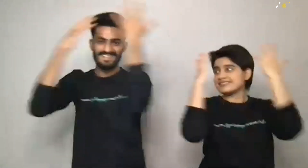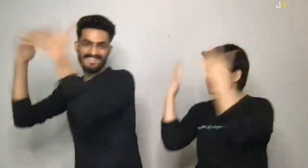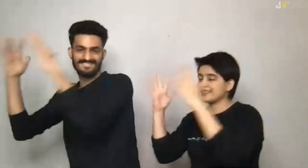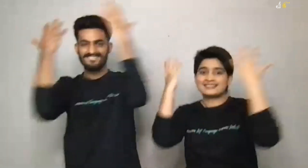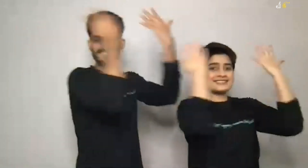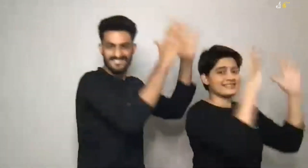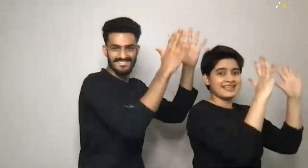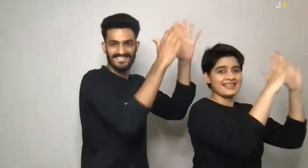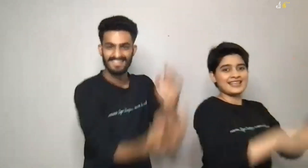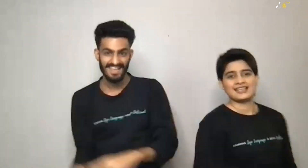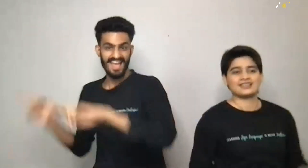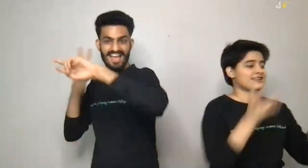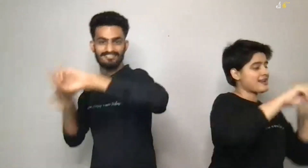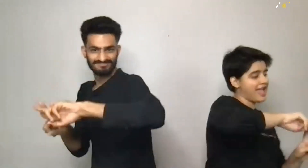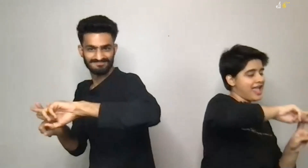wave, wave.